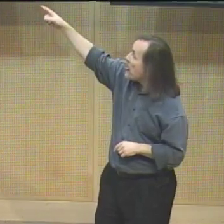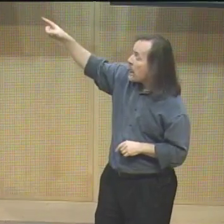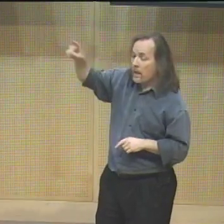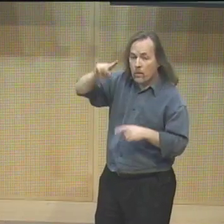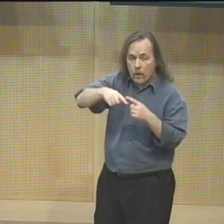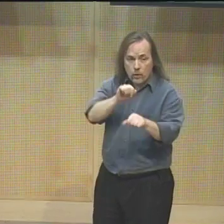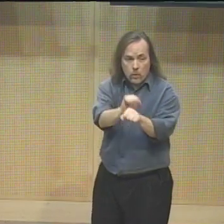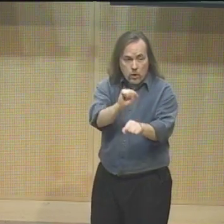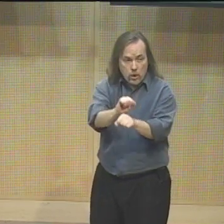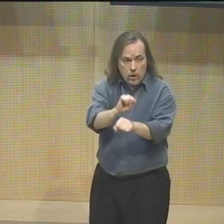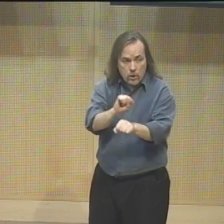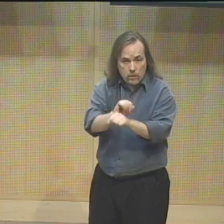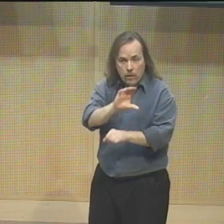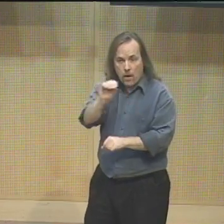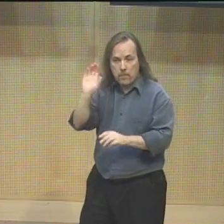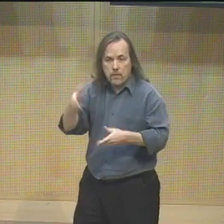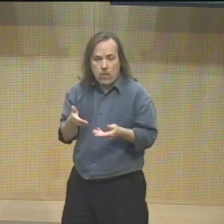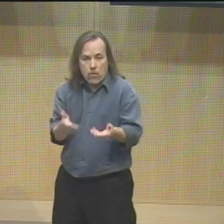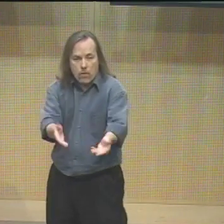flow. When you work and a